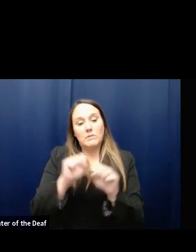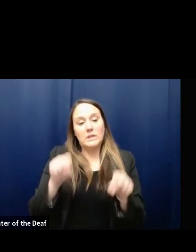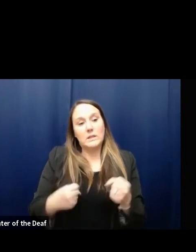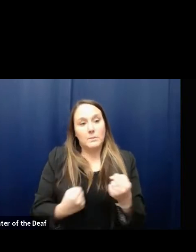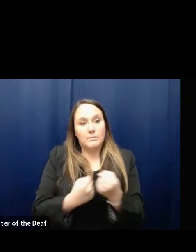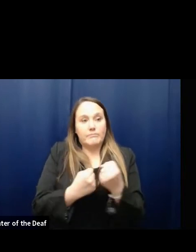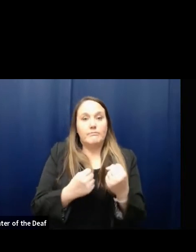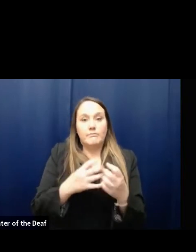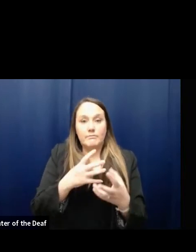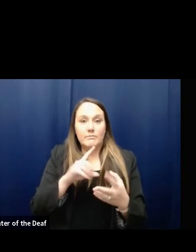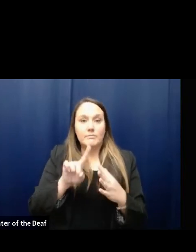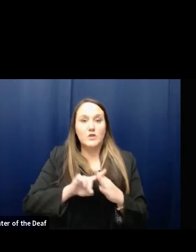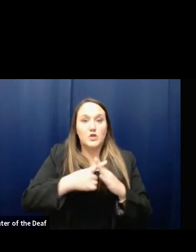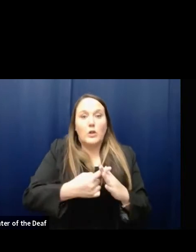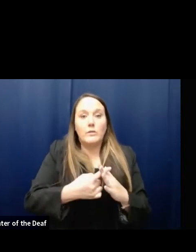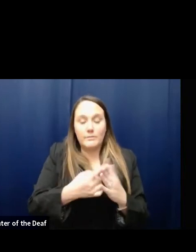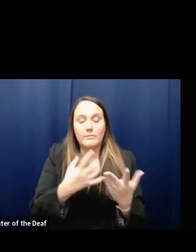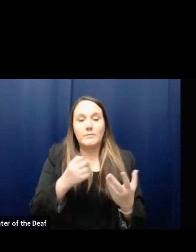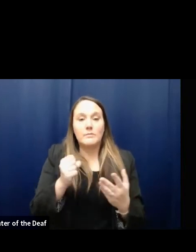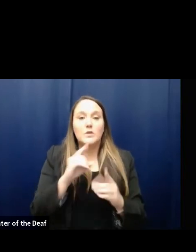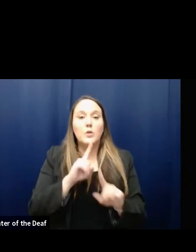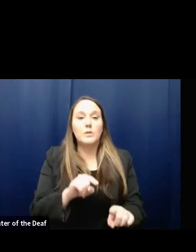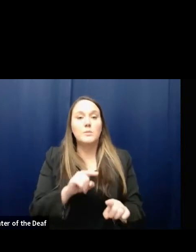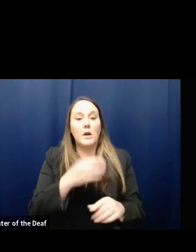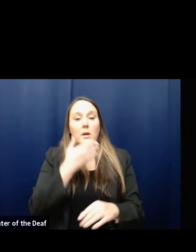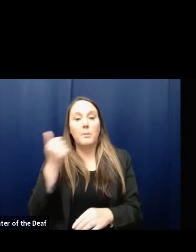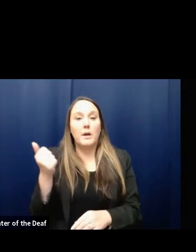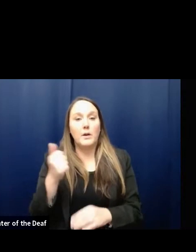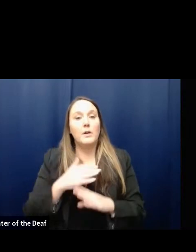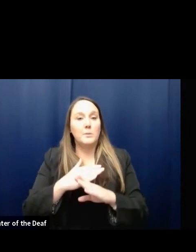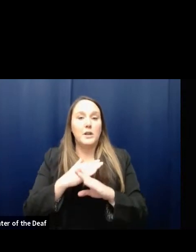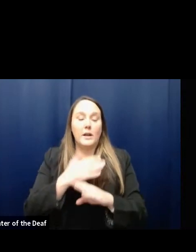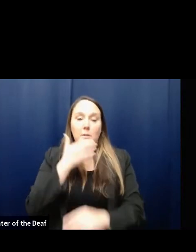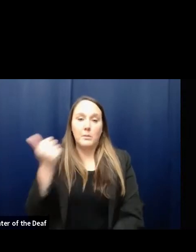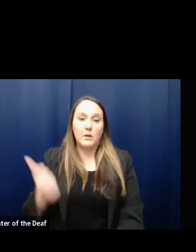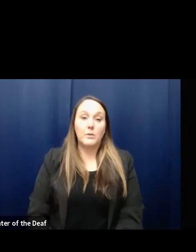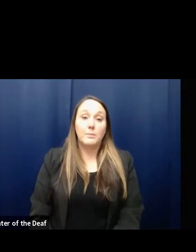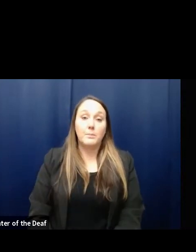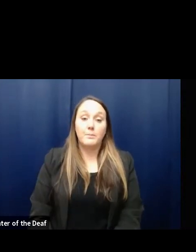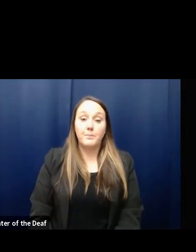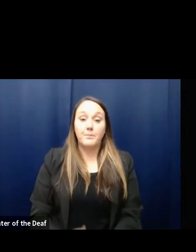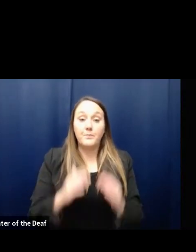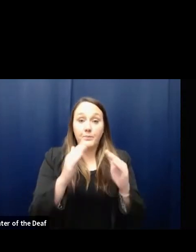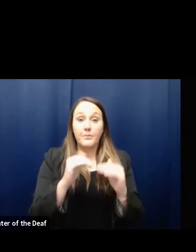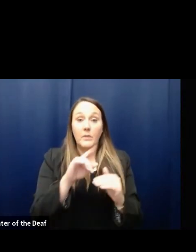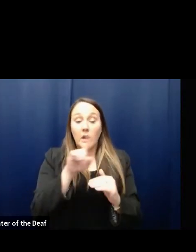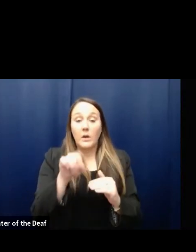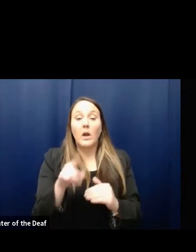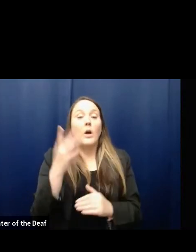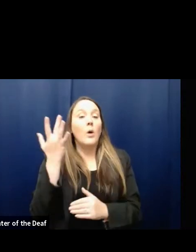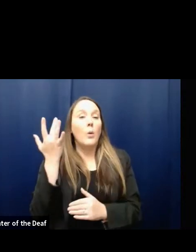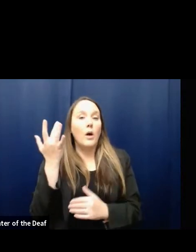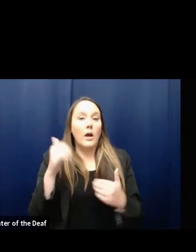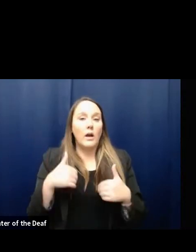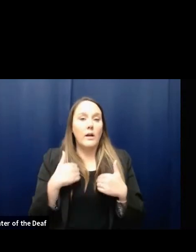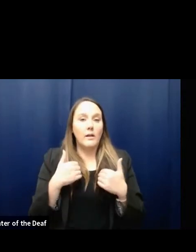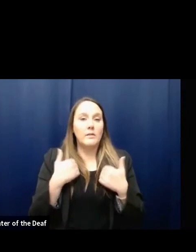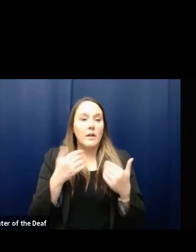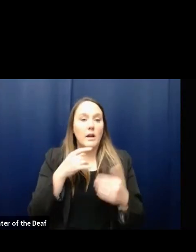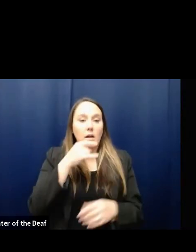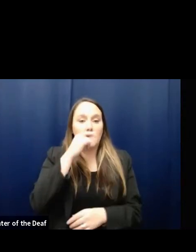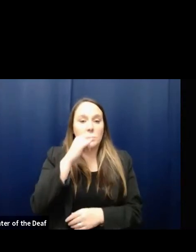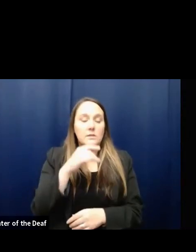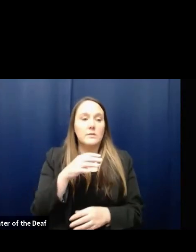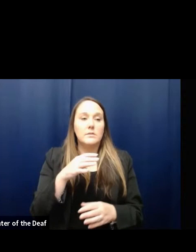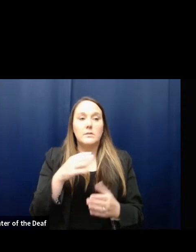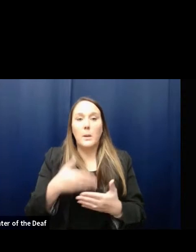better response to the flu vaccine. So your protection is better. Malik's next question is, why do young children / babies have to